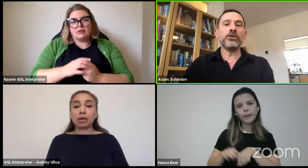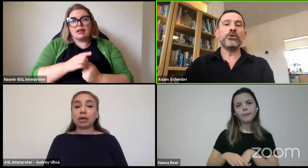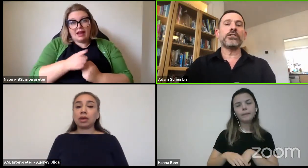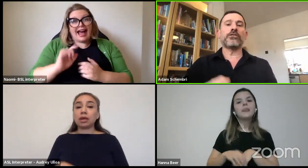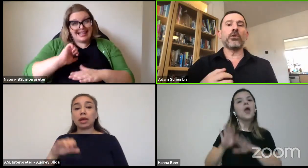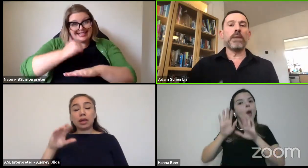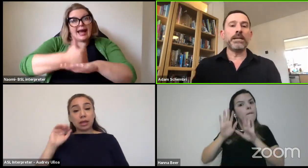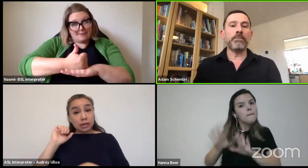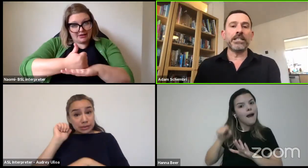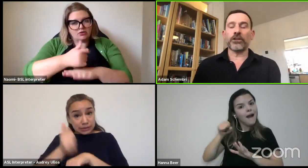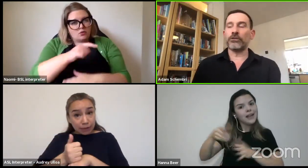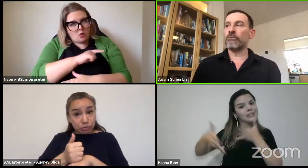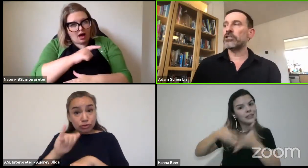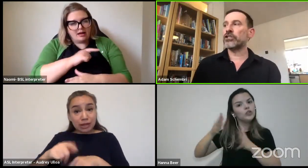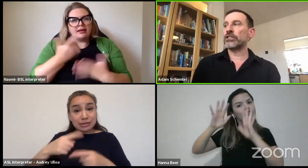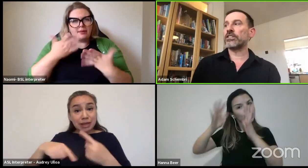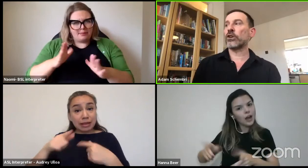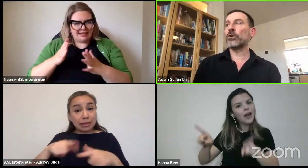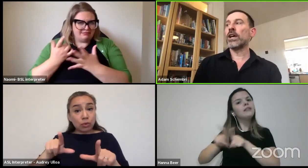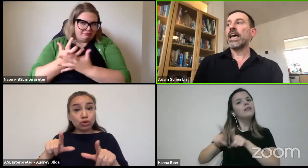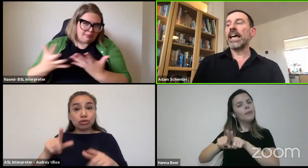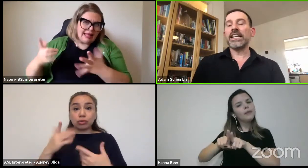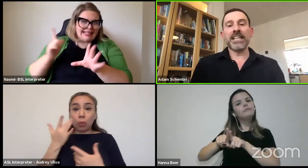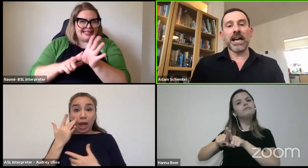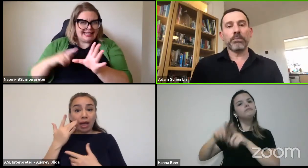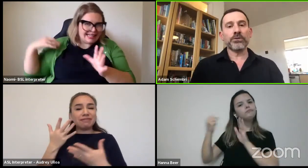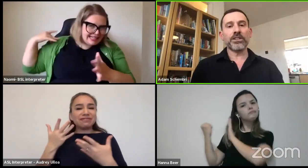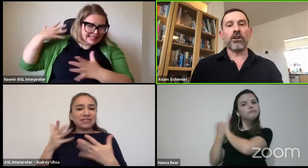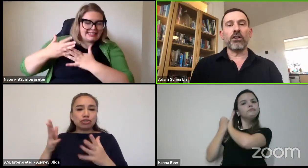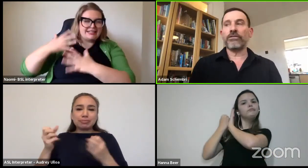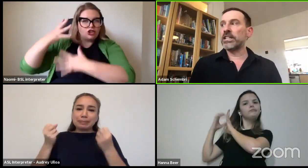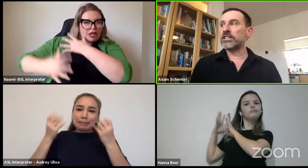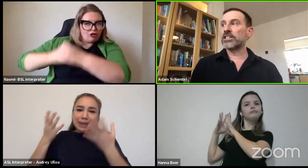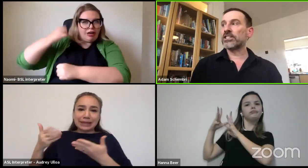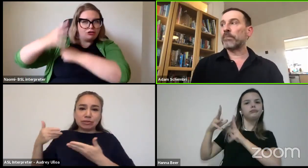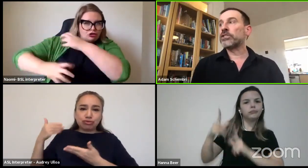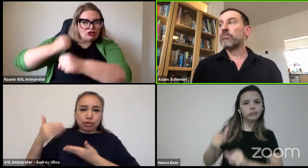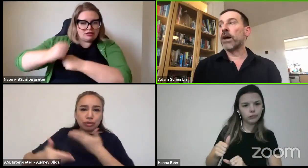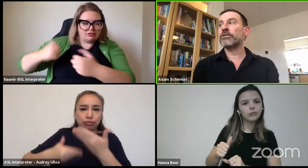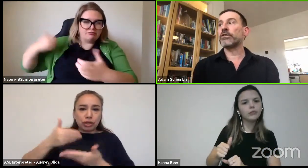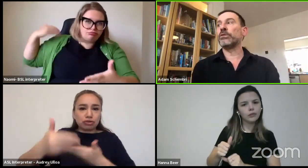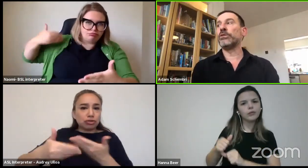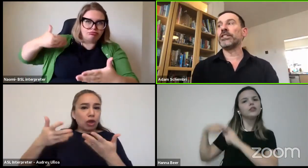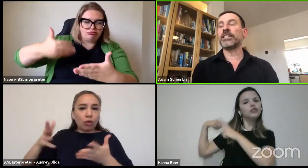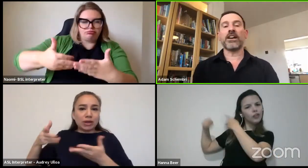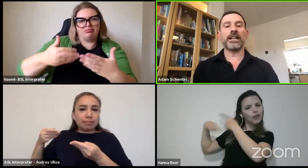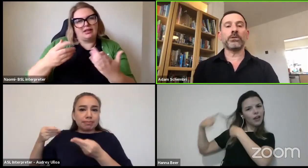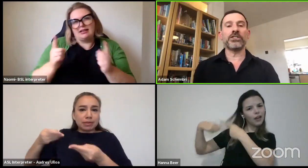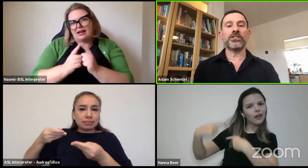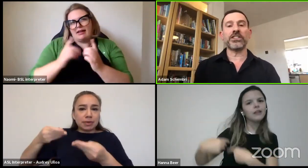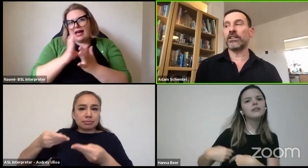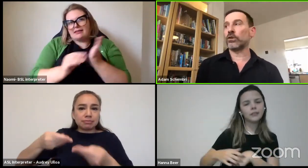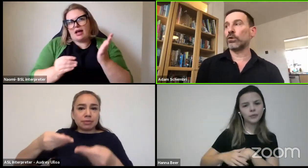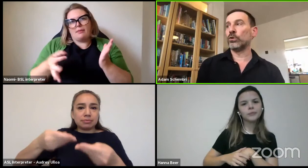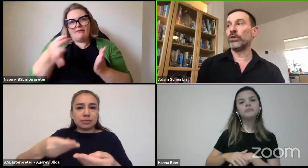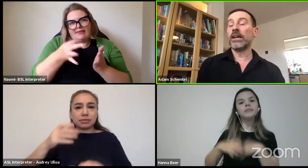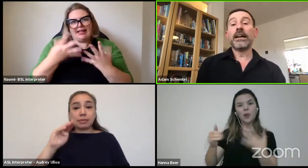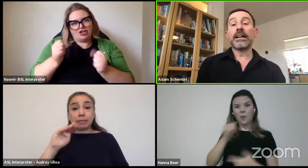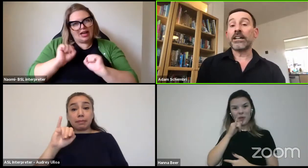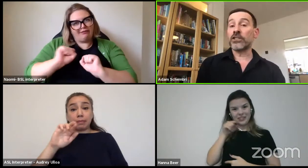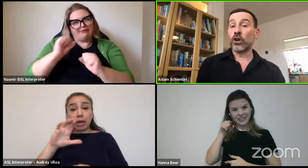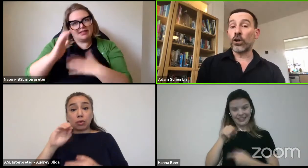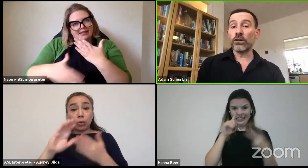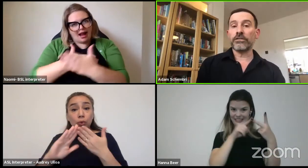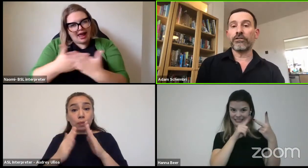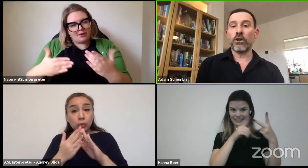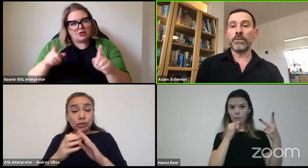been used for many, many generations. So examples of these established micro-community sign languages include